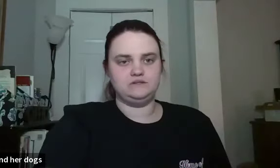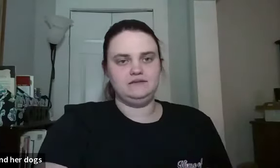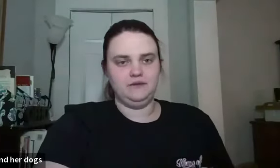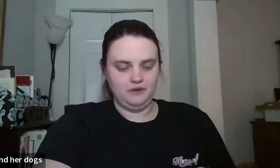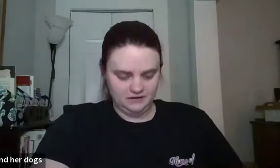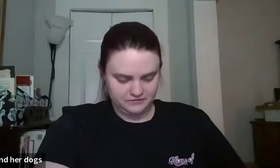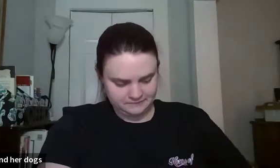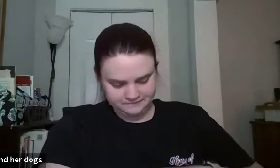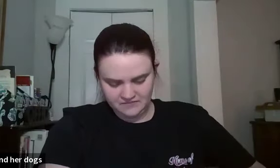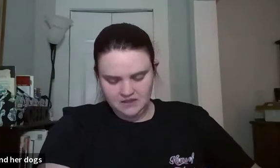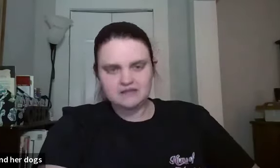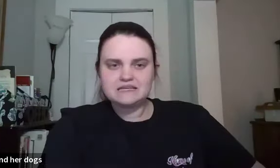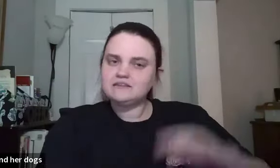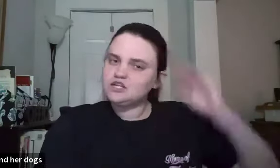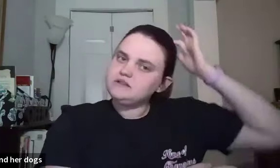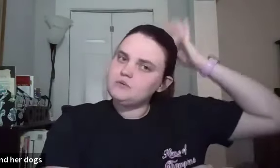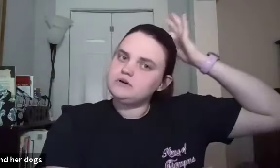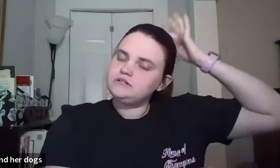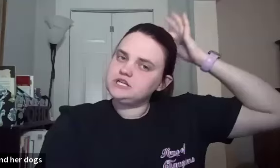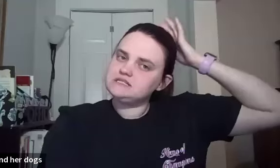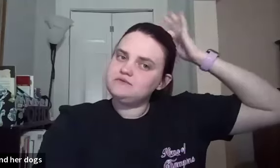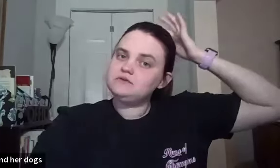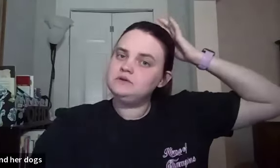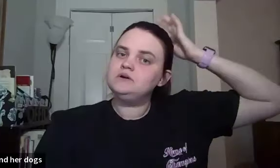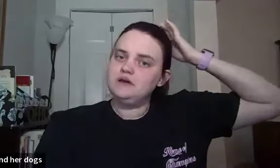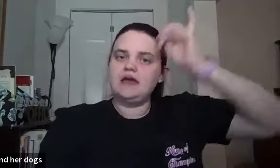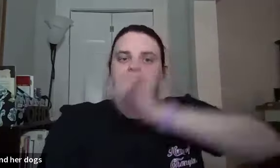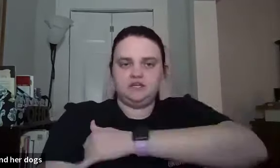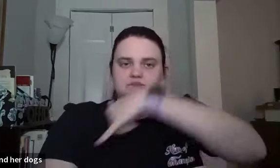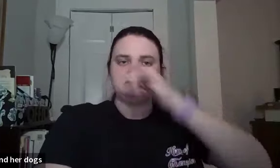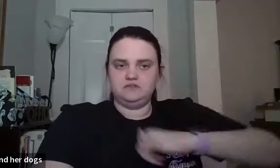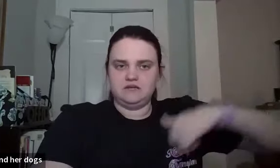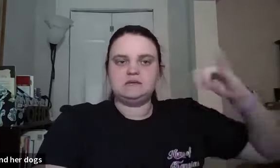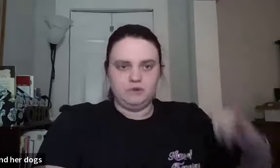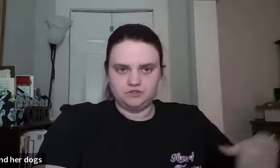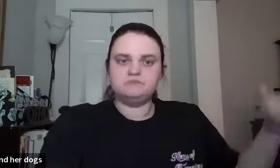down low, kind of, I say a little bit lower on your chest level. And then you would still do that same motion.